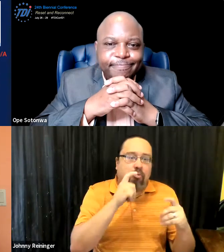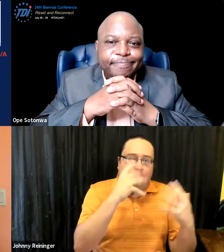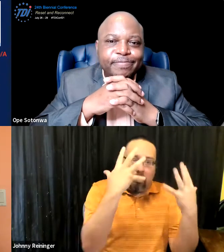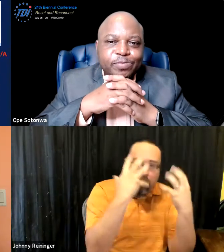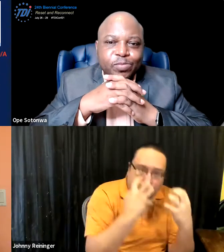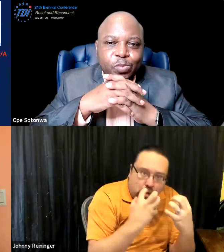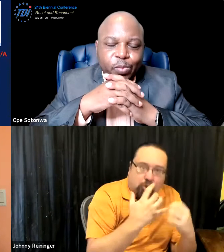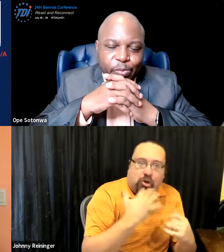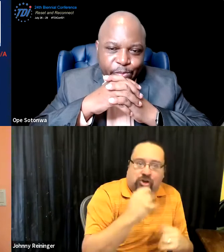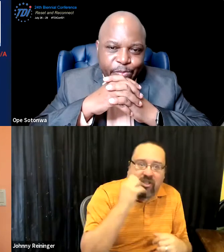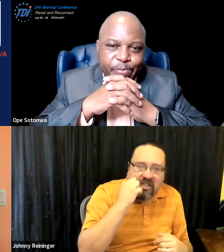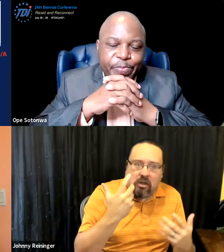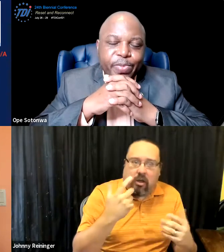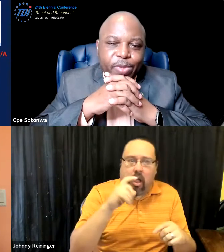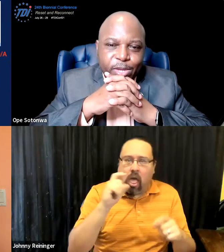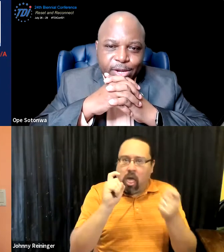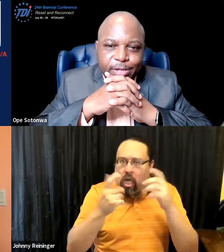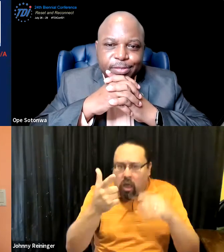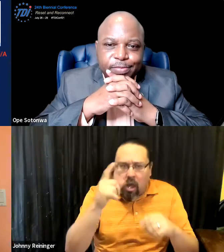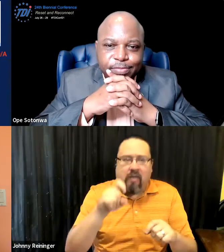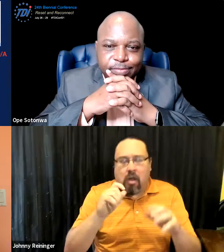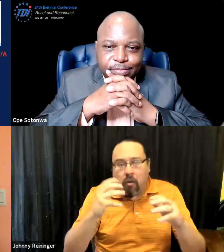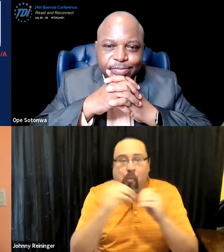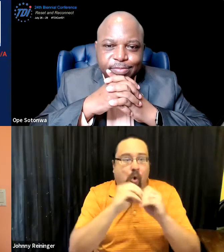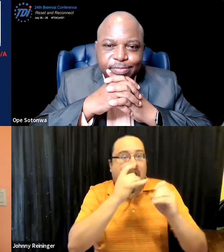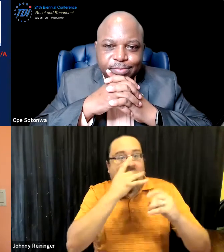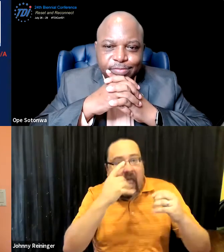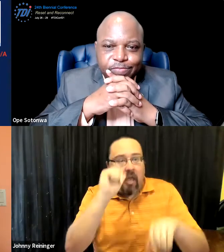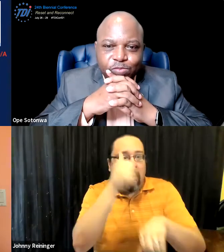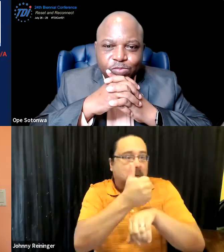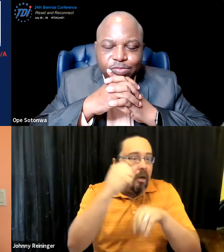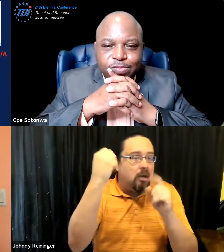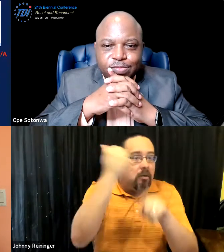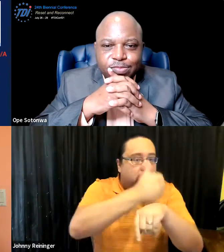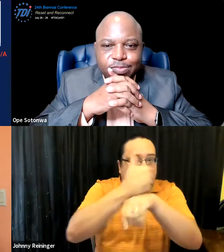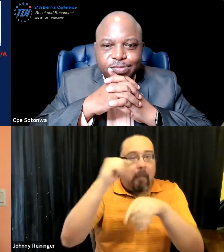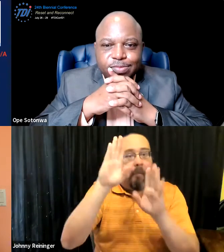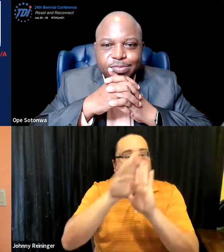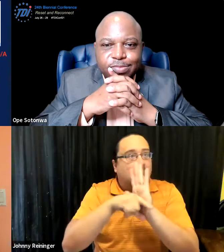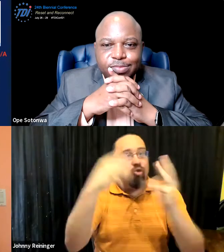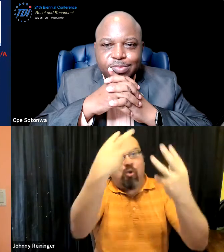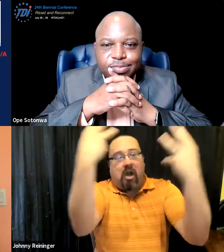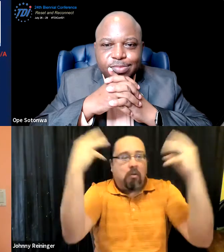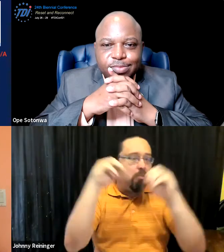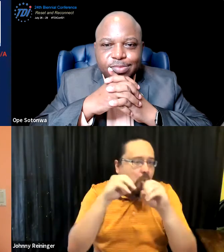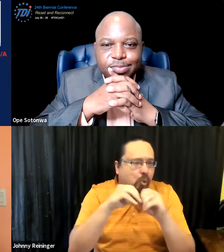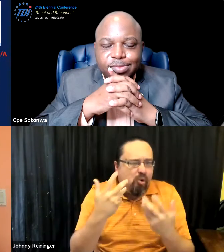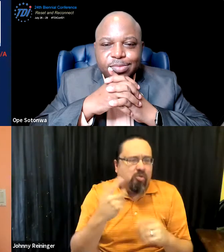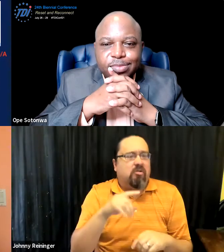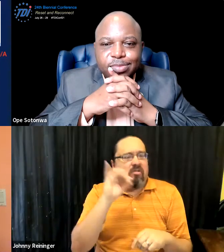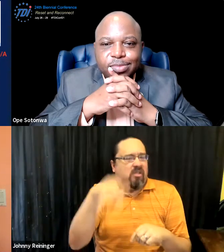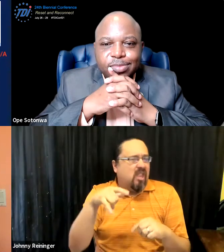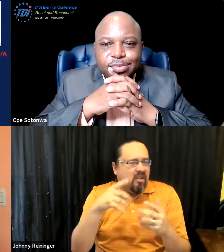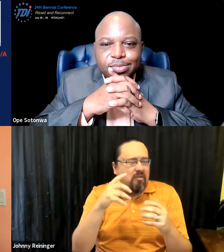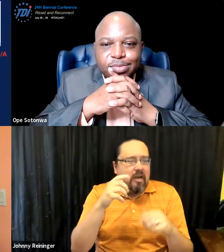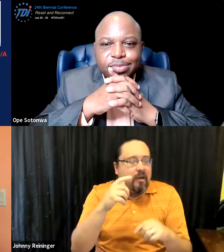automatically, it doesn't fit for people who are darker skinned. So the people who are POCs, they